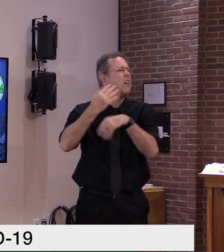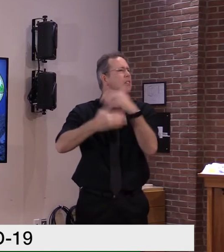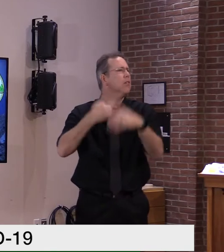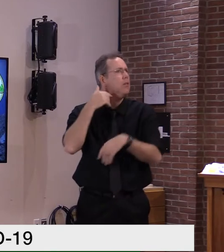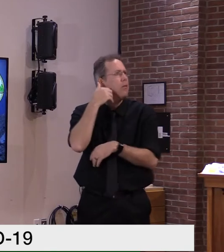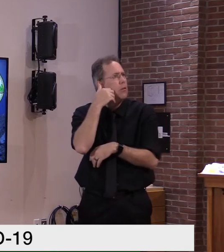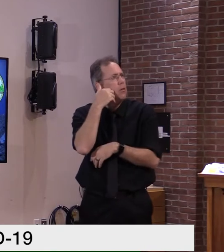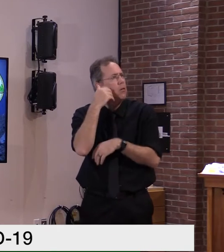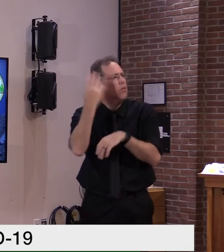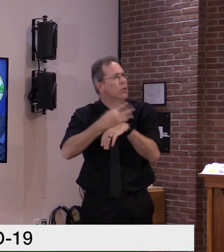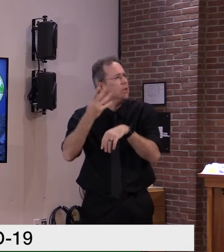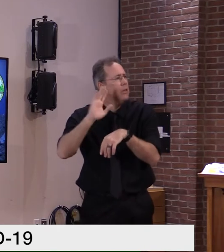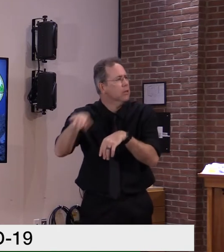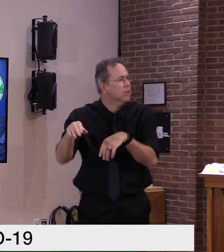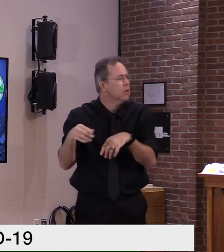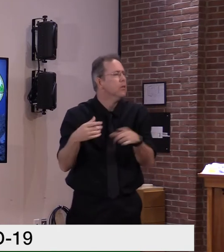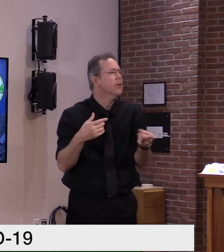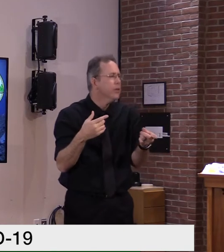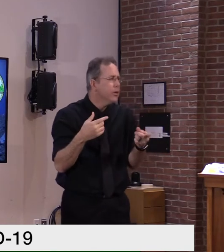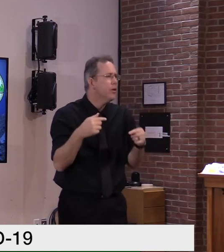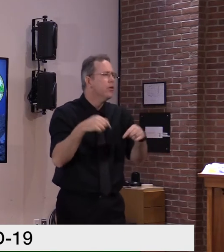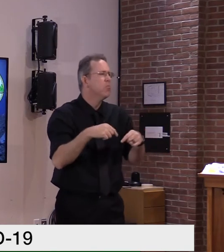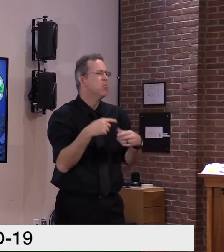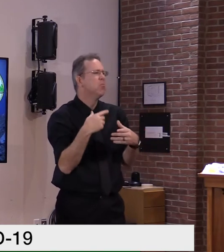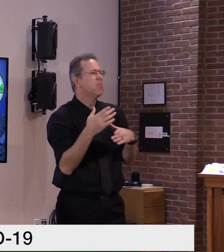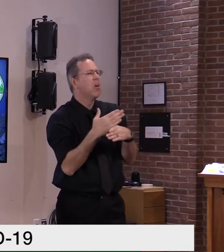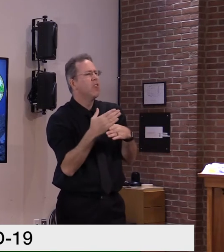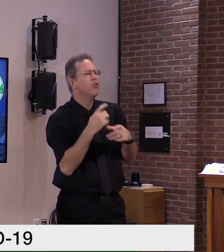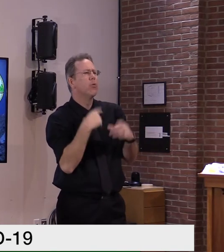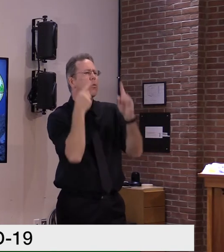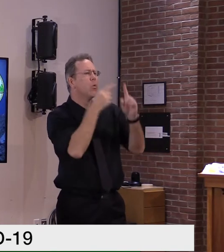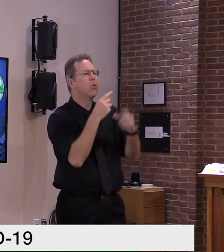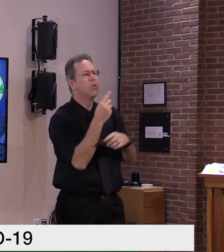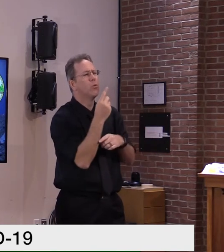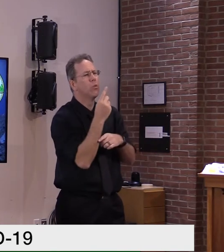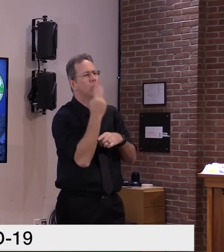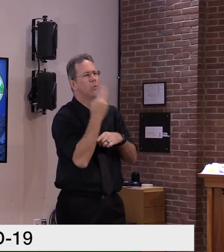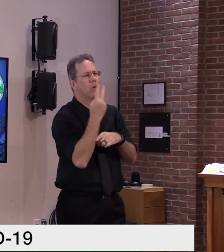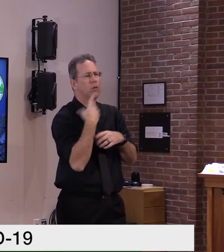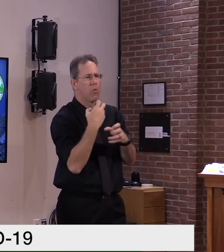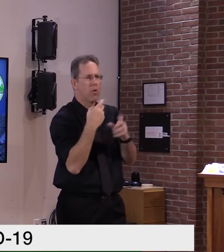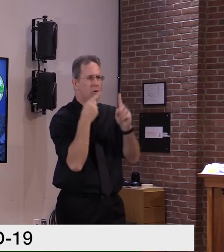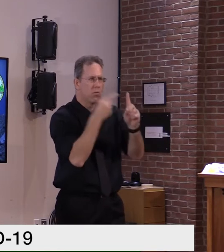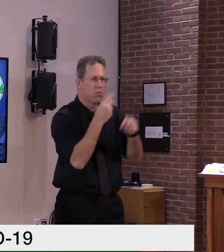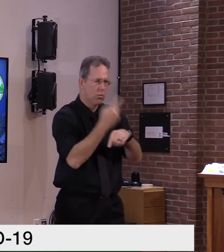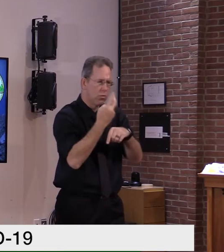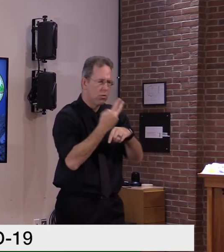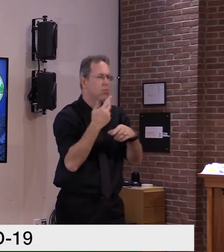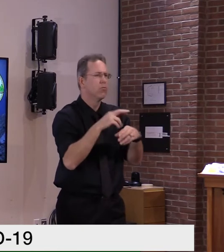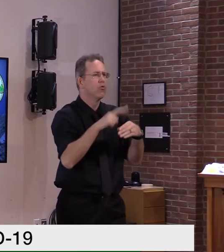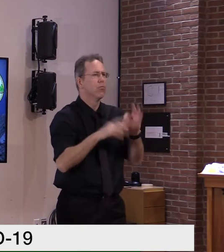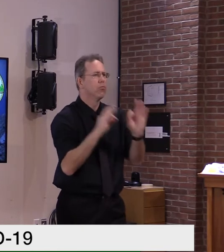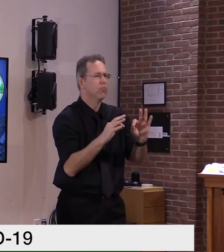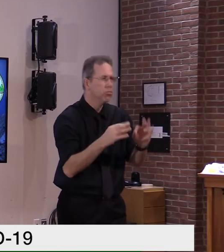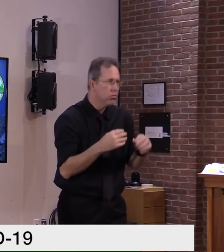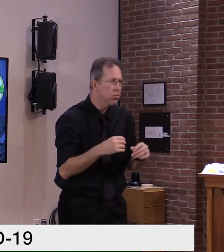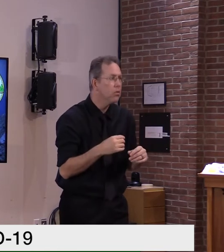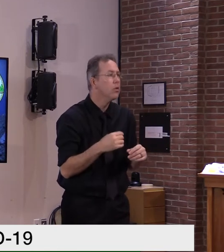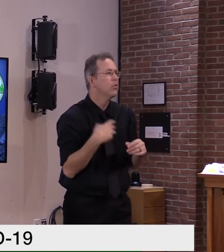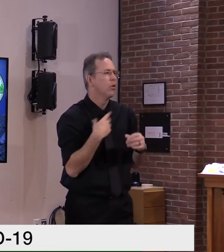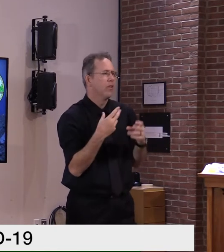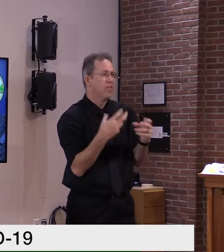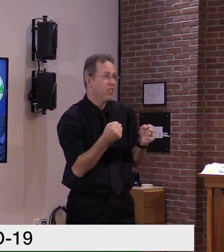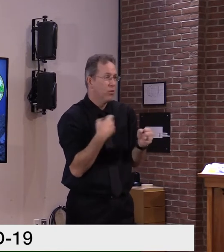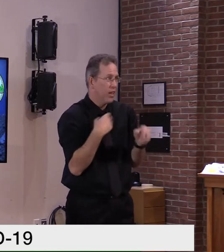but it ranges a lot between the quickest, which is the Department of Health lab, which